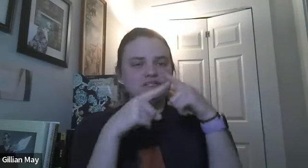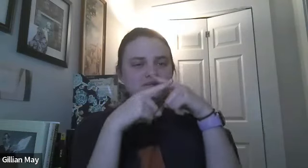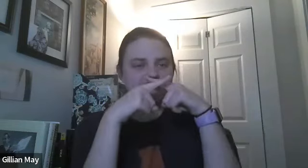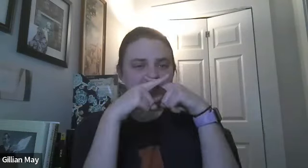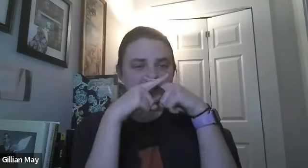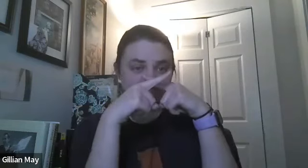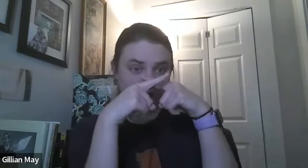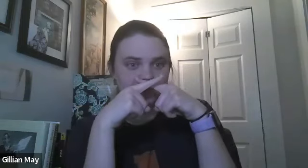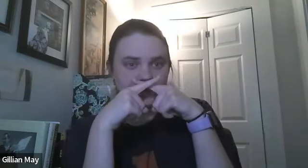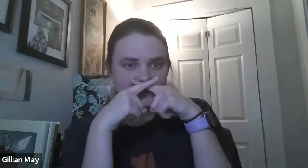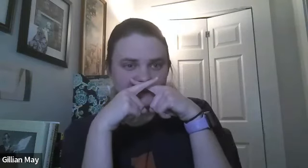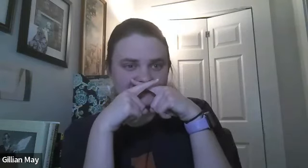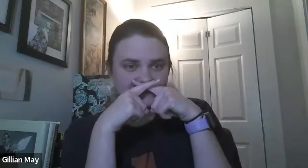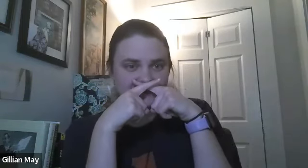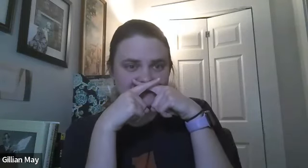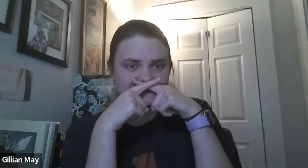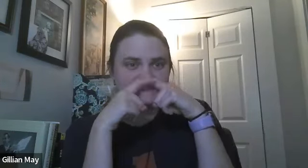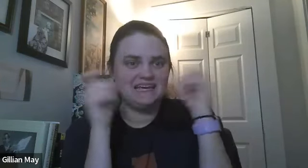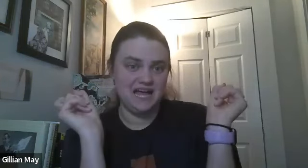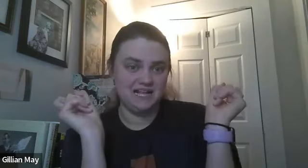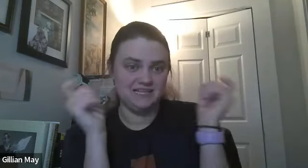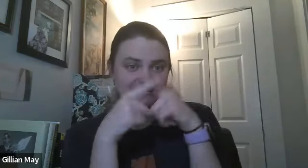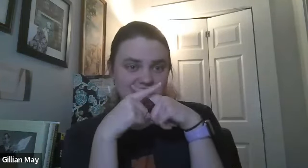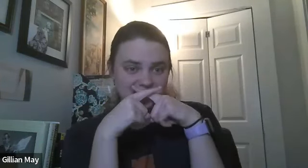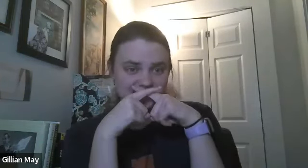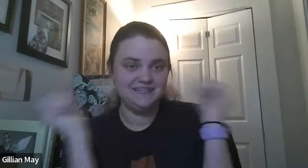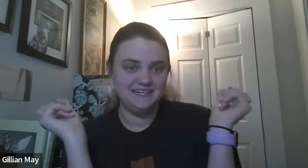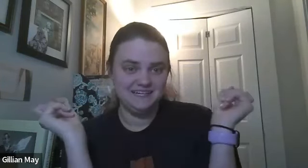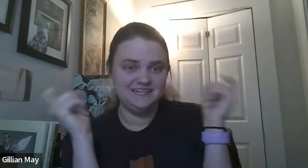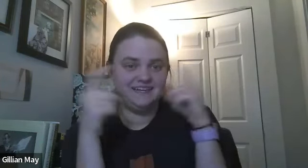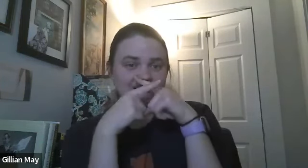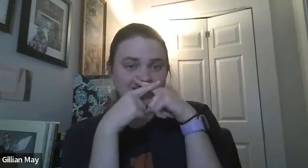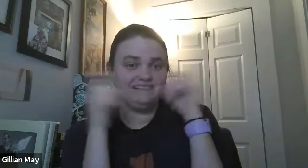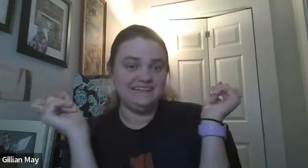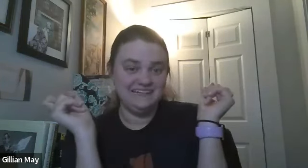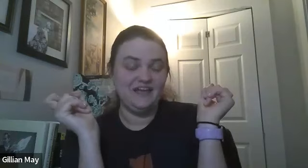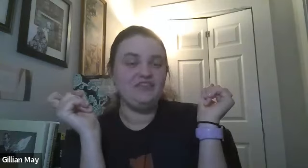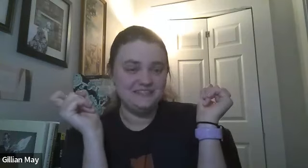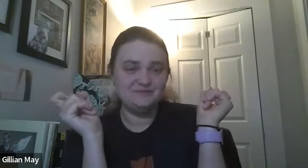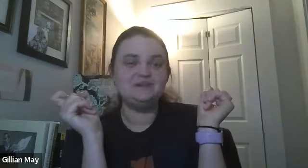to be both fingers across, ugly. Ugly. Now, this one,